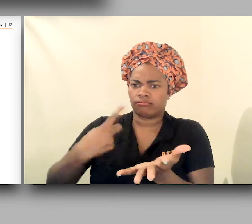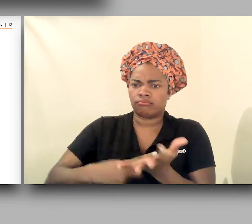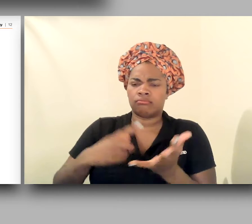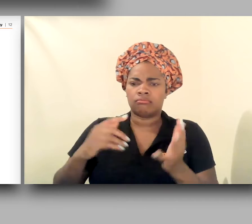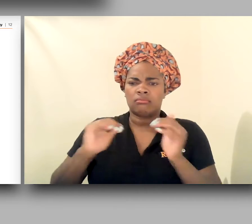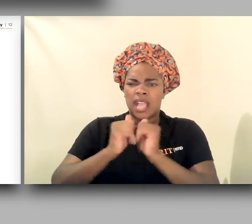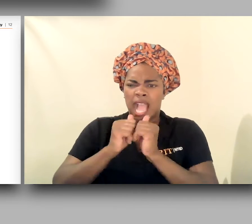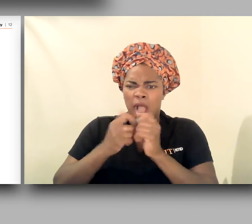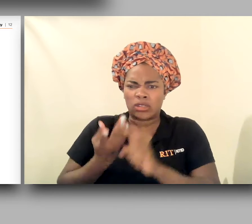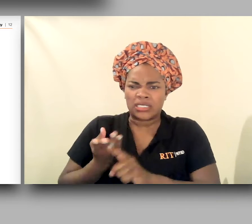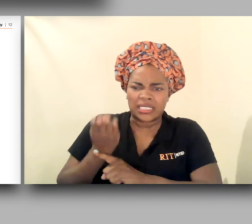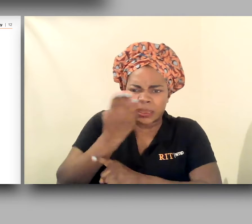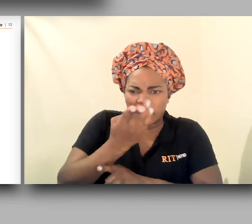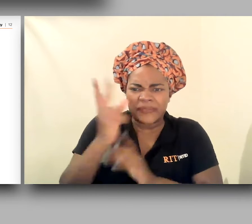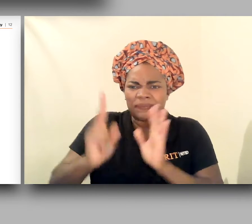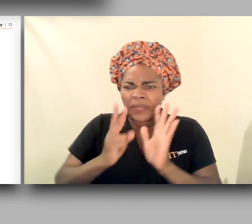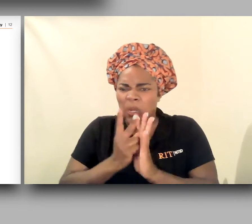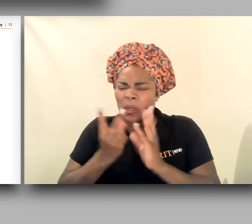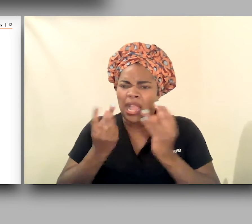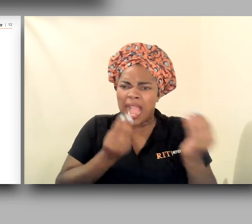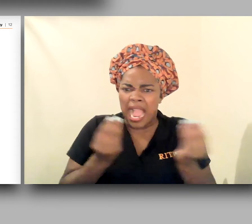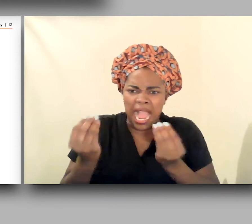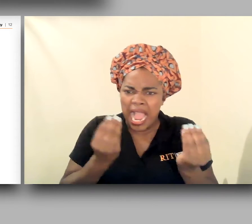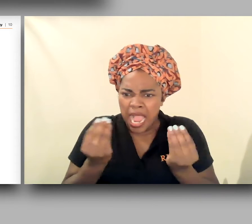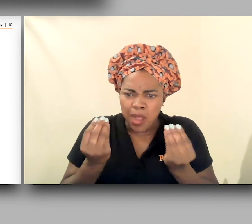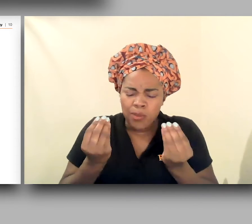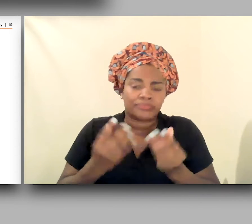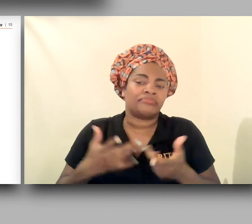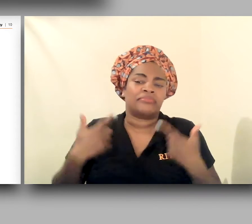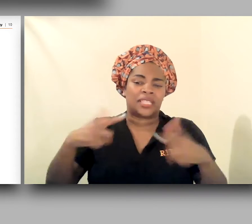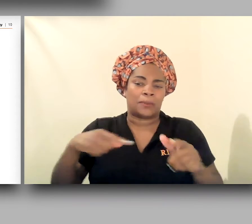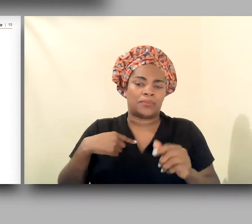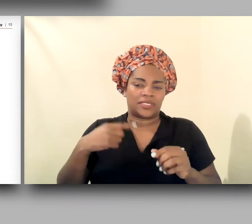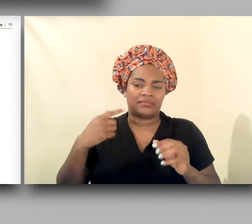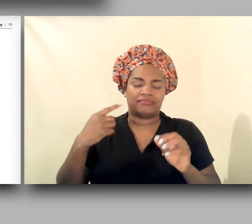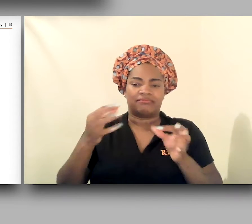are you going to do the video? Well, let me describe that.